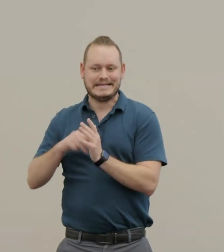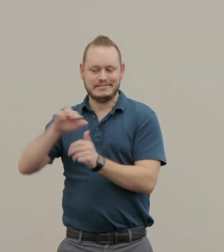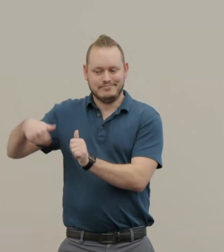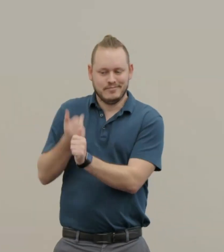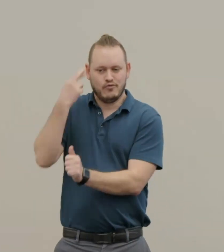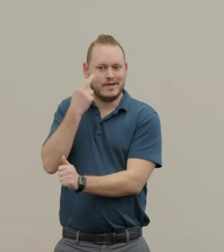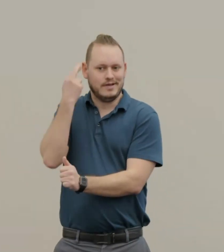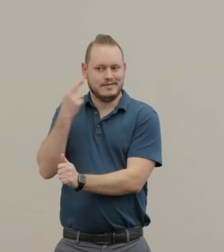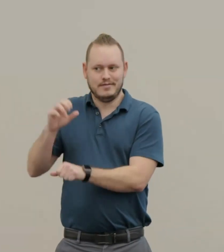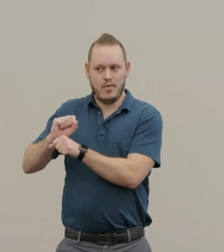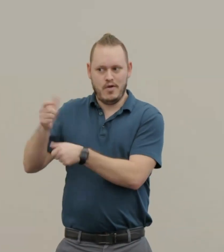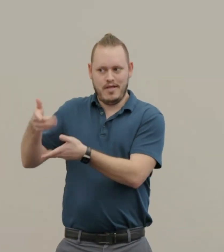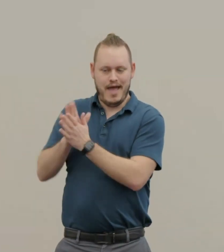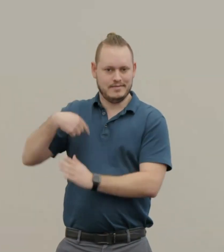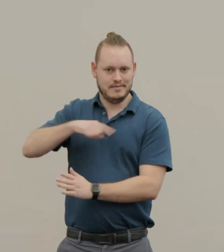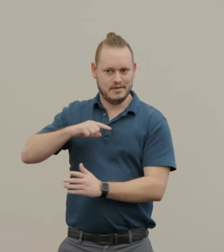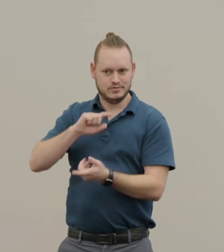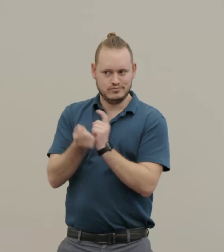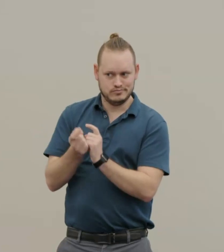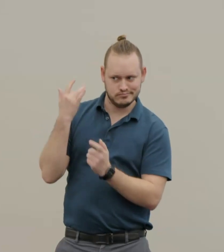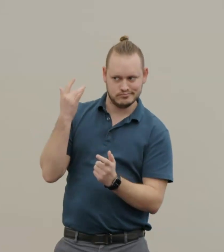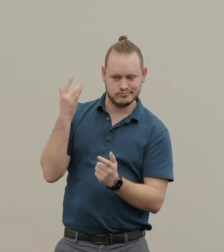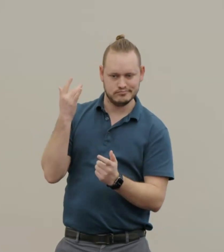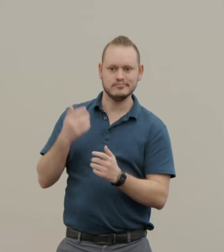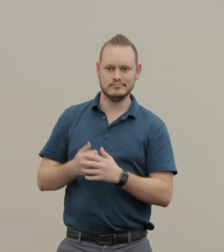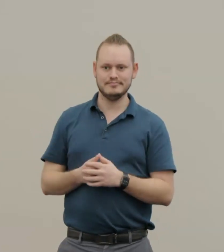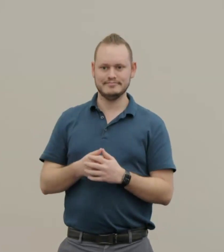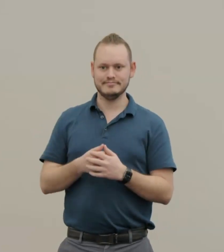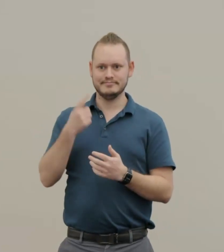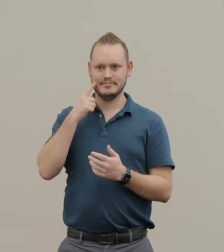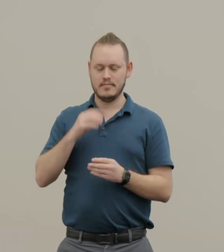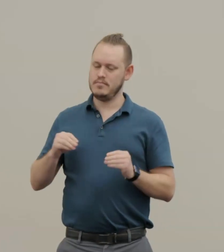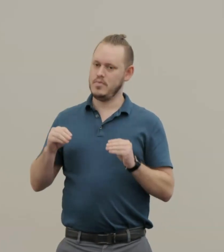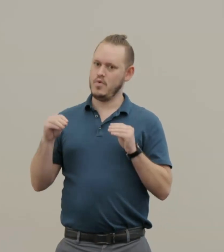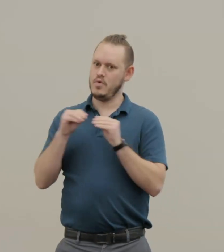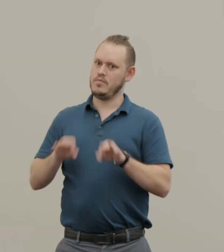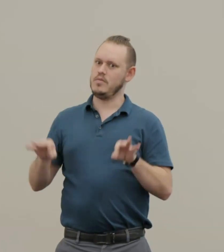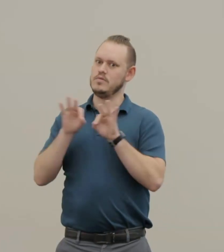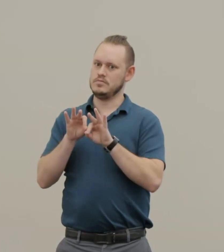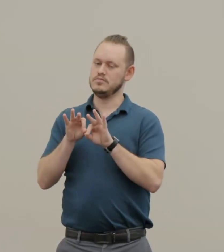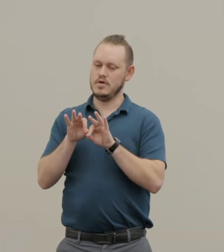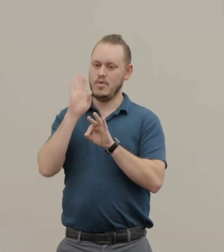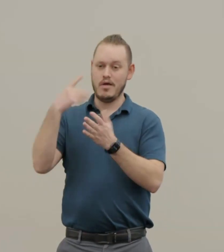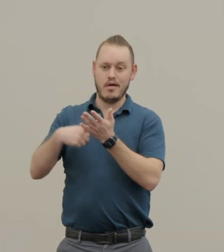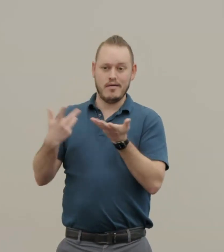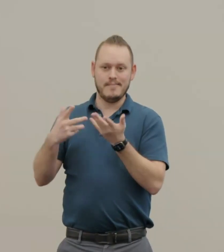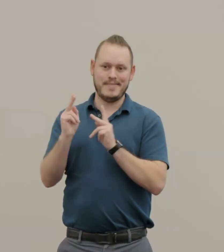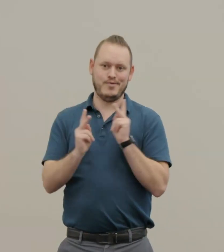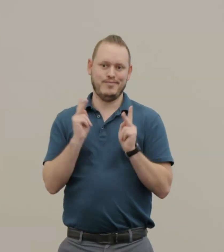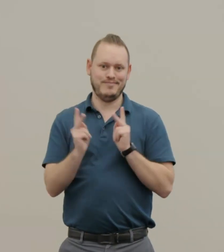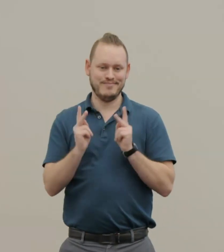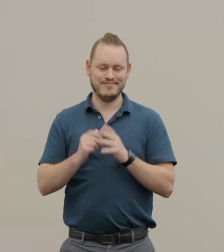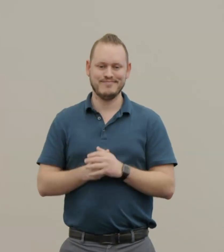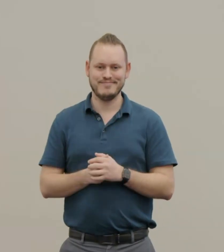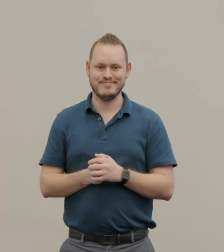for the work that's being asked of us is. Because I think that's far more important, because what we're ending up talking about is people, right?